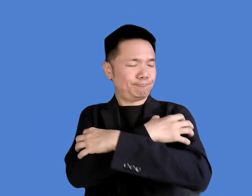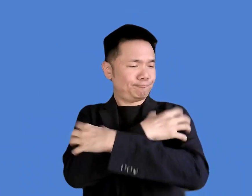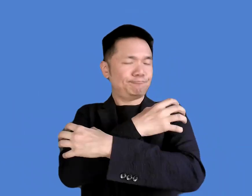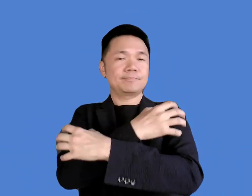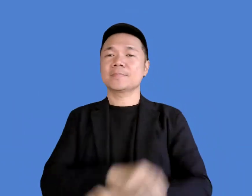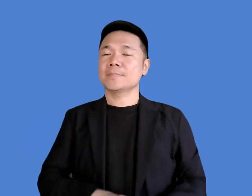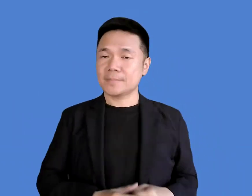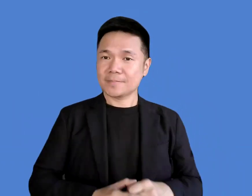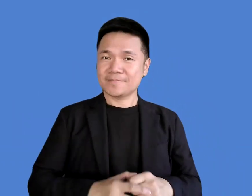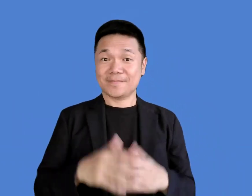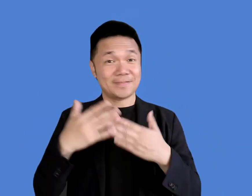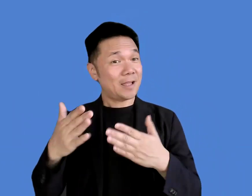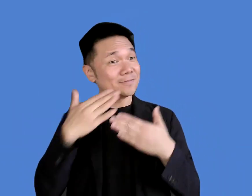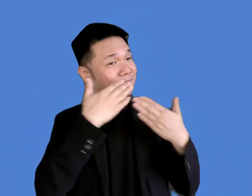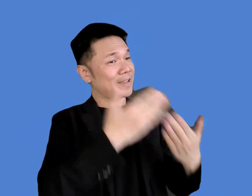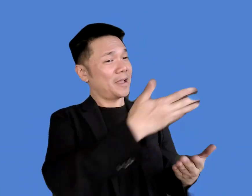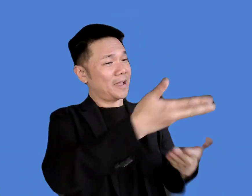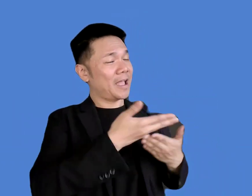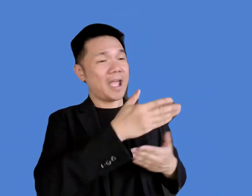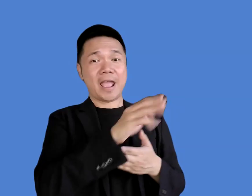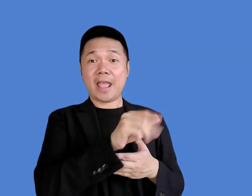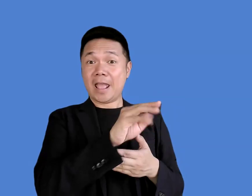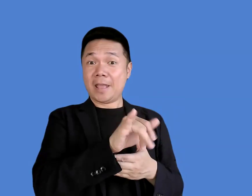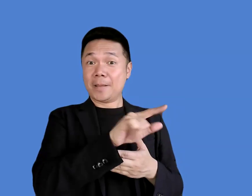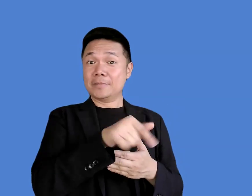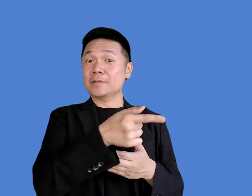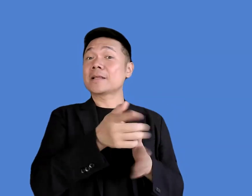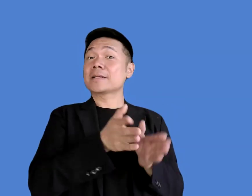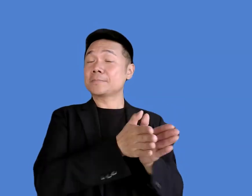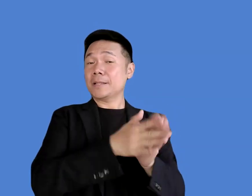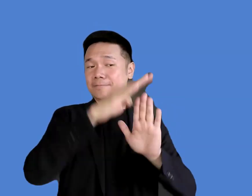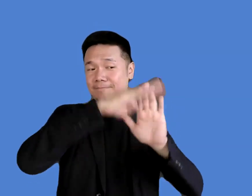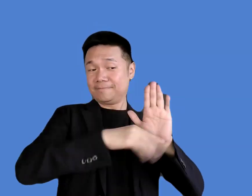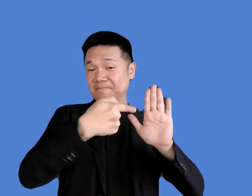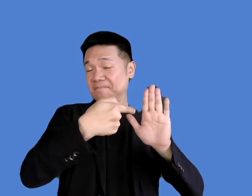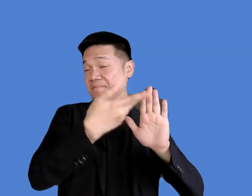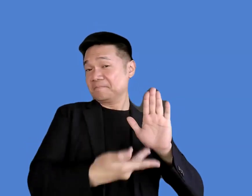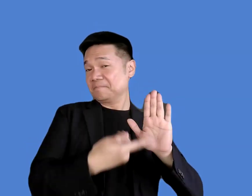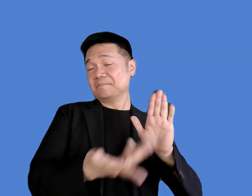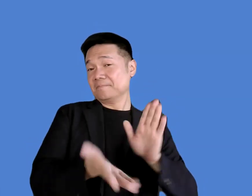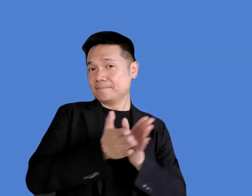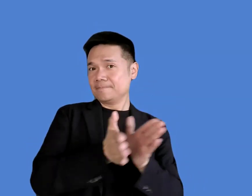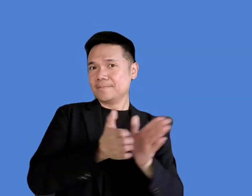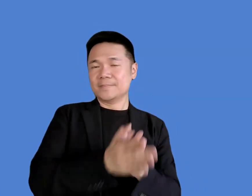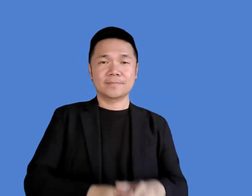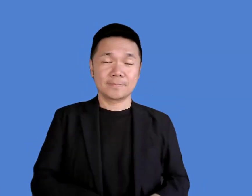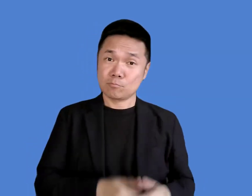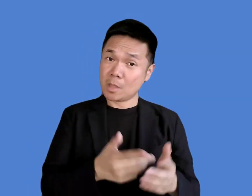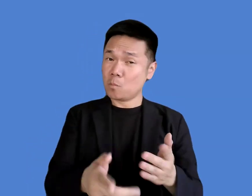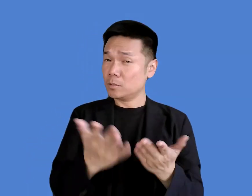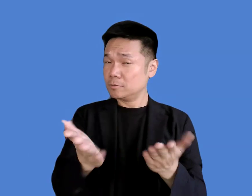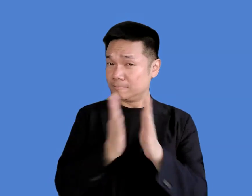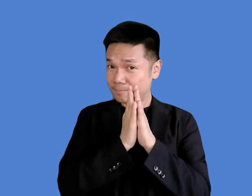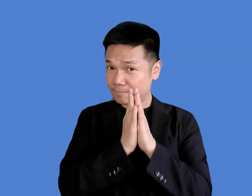hand back to Amy to tell you more about the Gender Action Lab itself. And as she does this, I invite you to